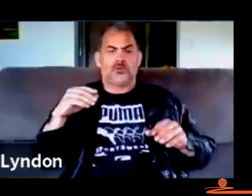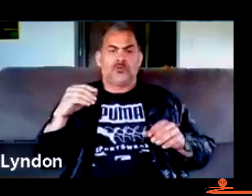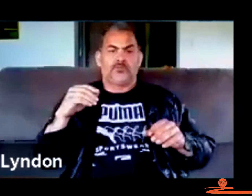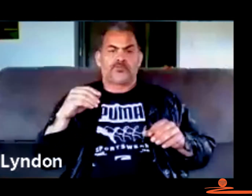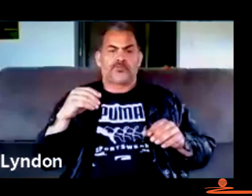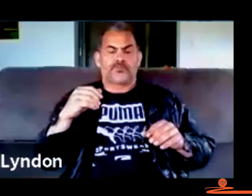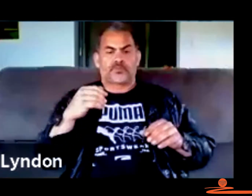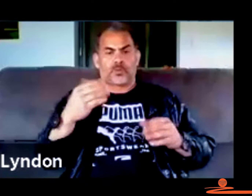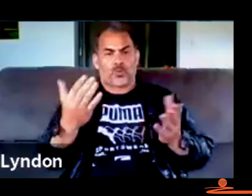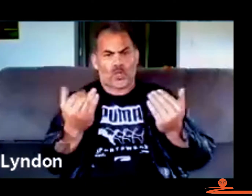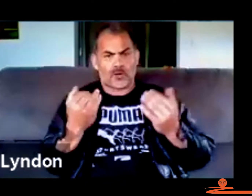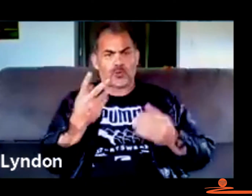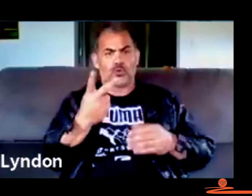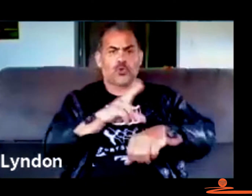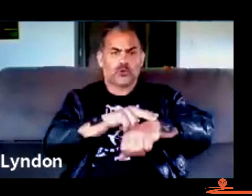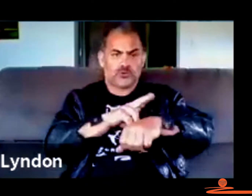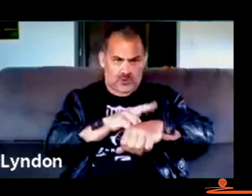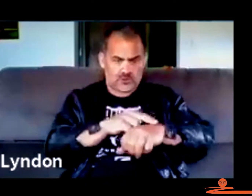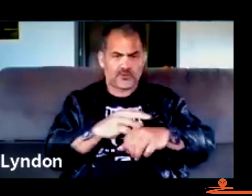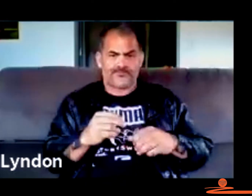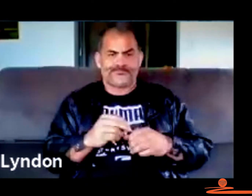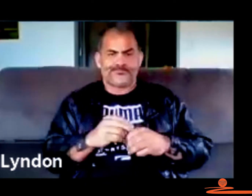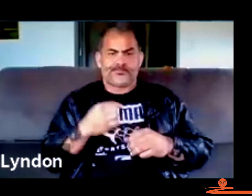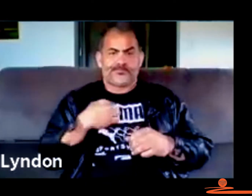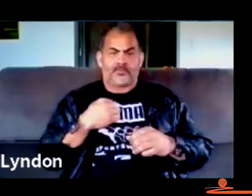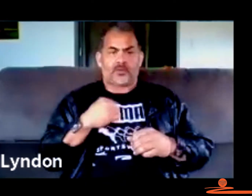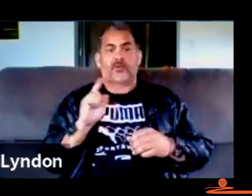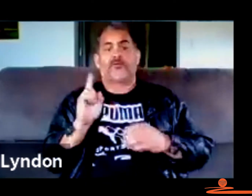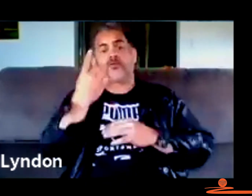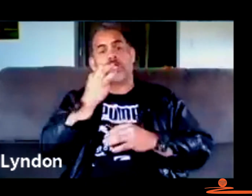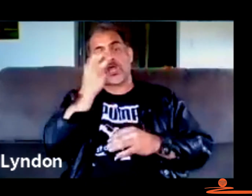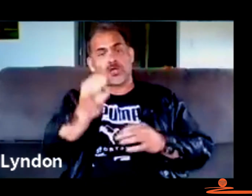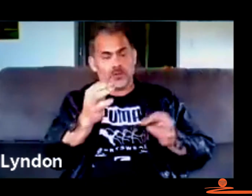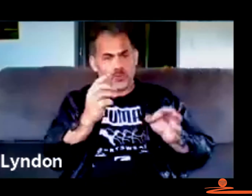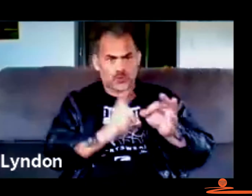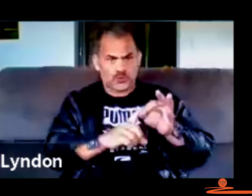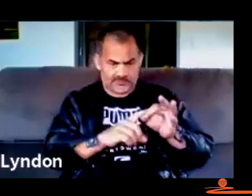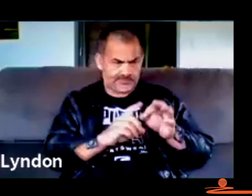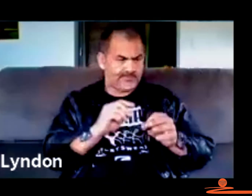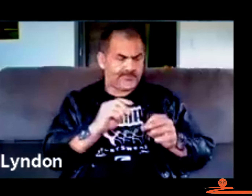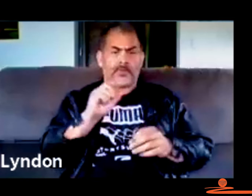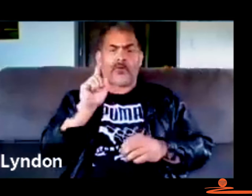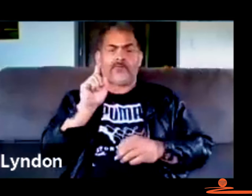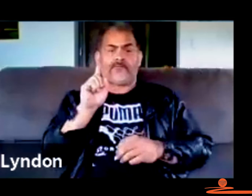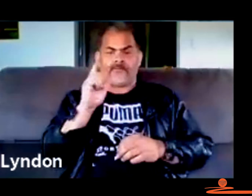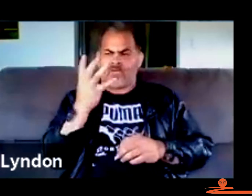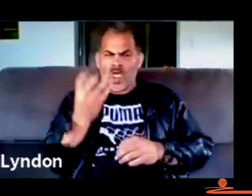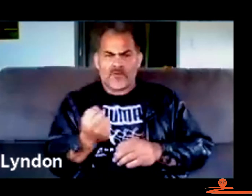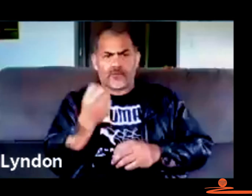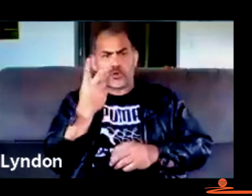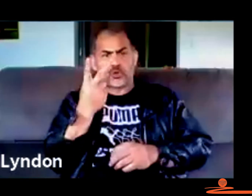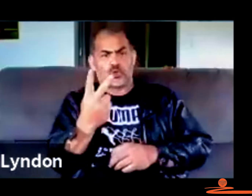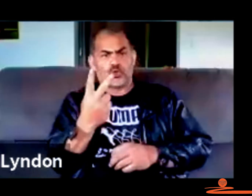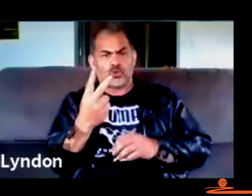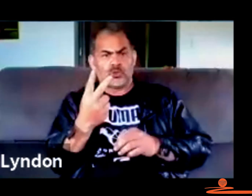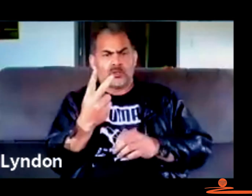I'm involved in, I'm a member of Te Roopu Waiora. So I wanted to welcome the Dr. Anthony. And I did